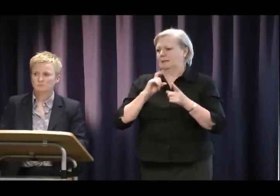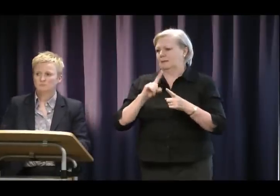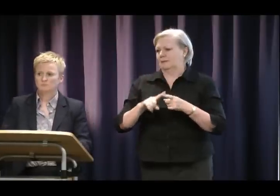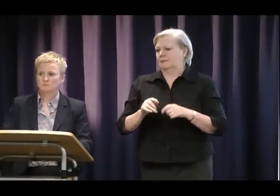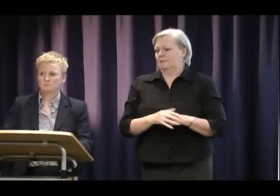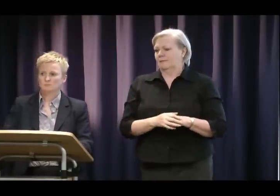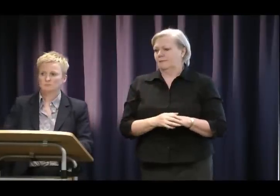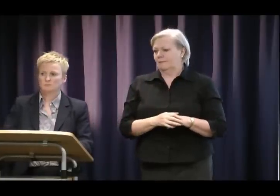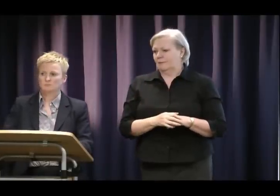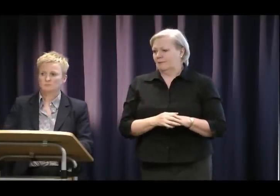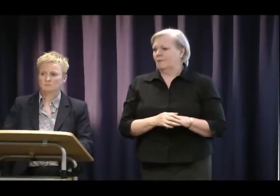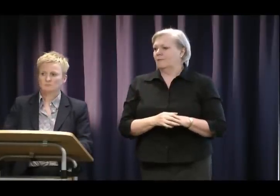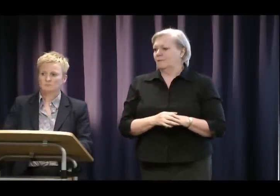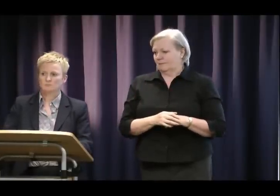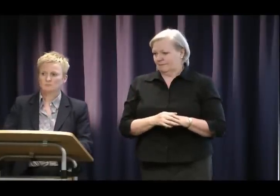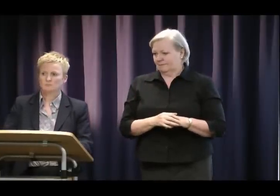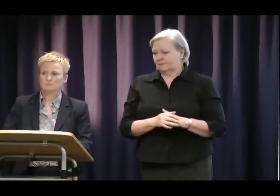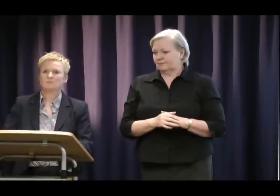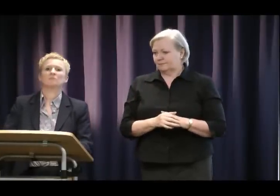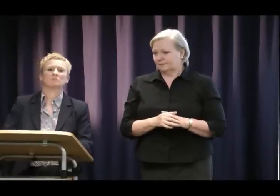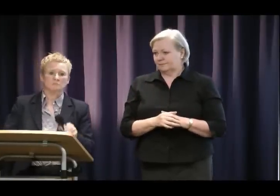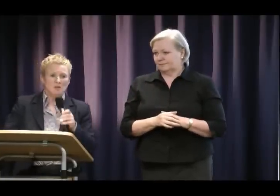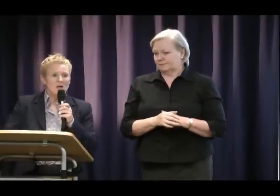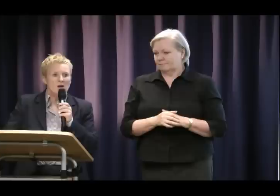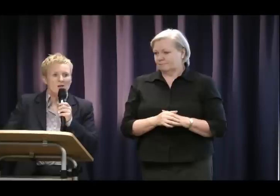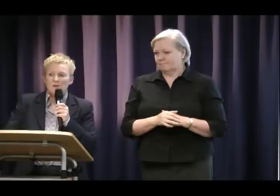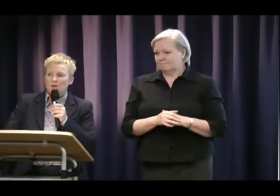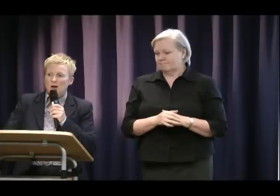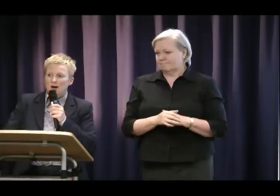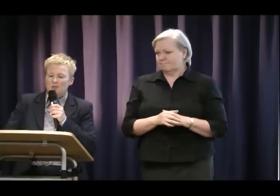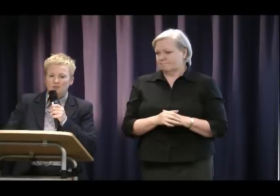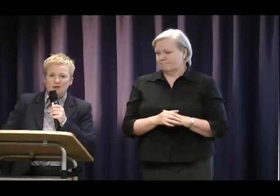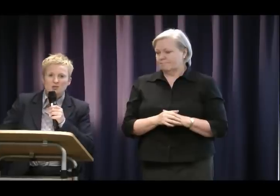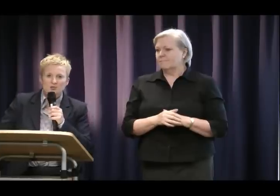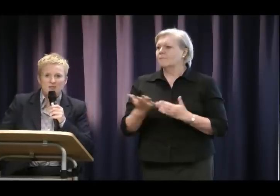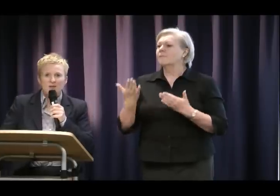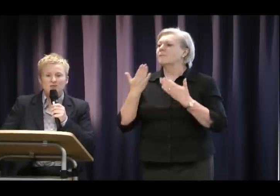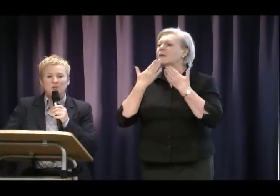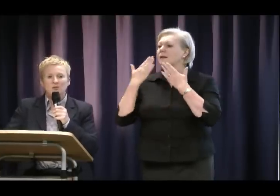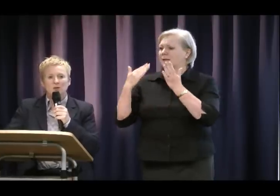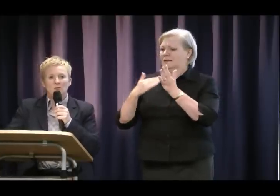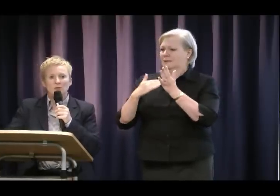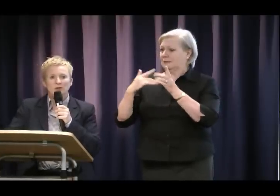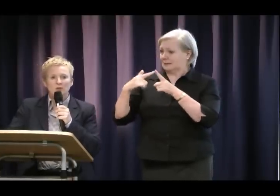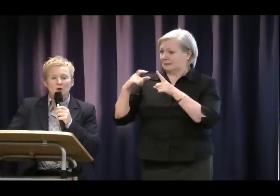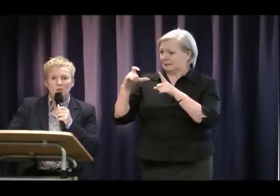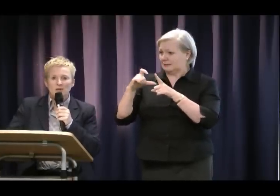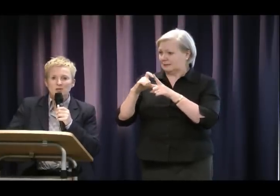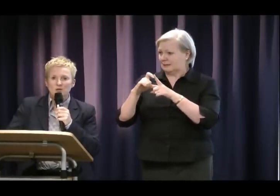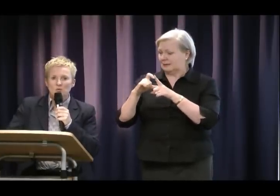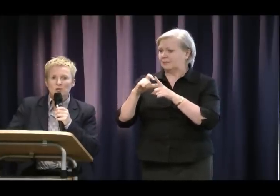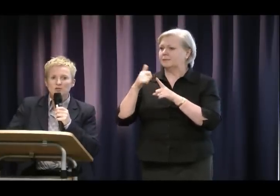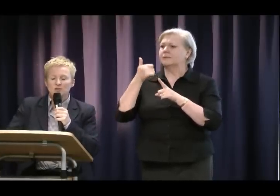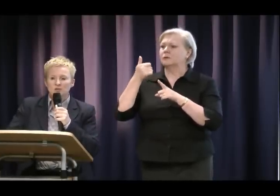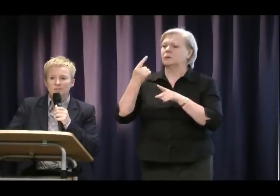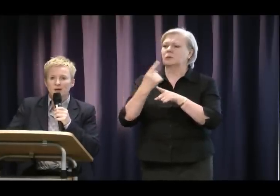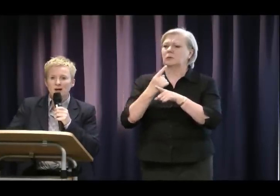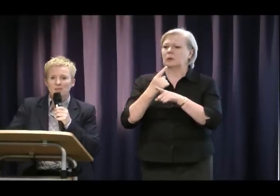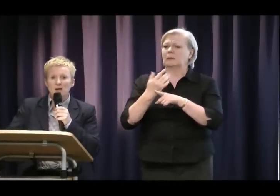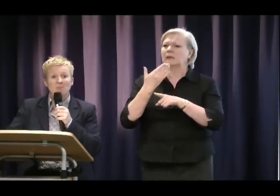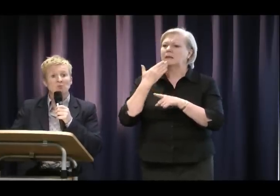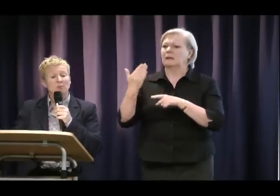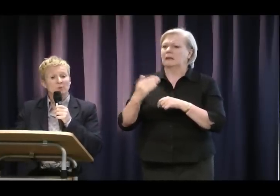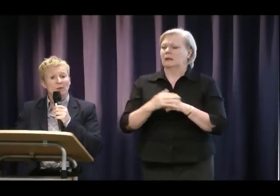We should have thought of this before in the first place. Thank you, Zed. That's a really good comment and